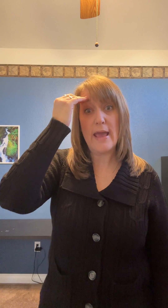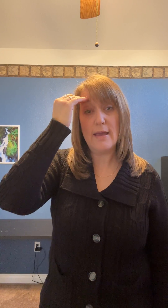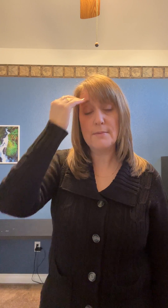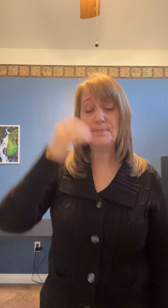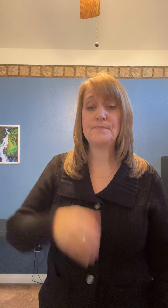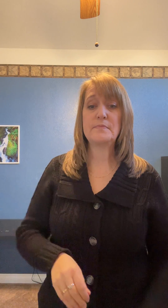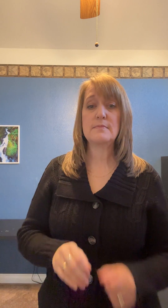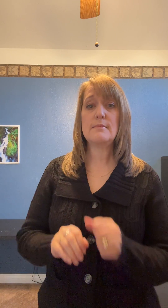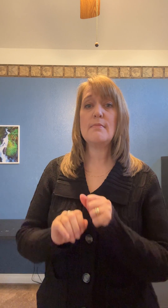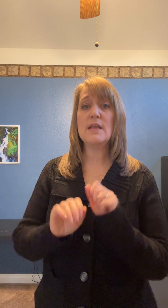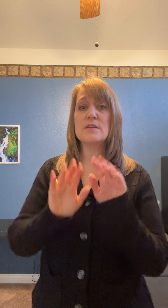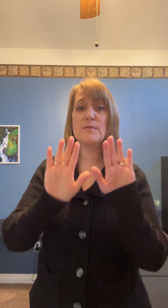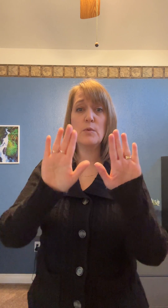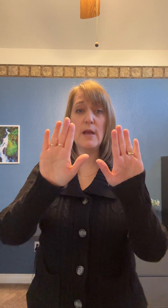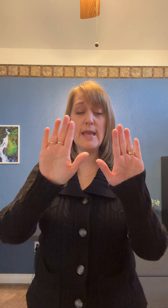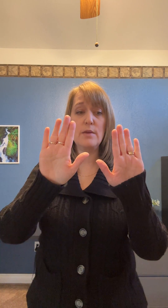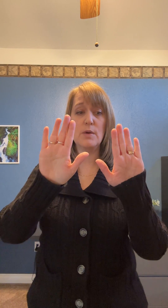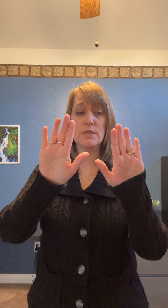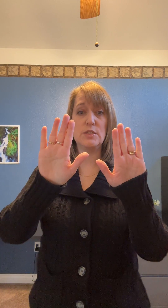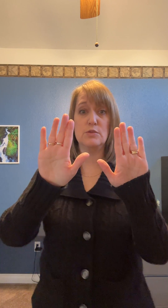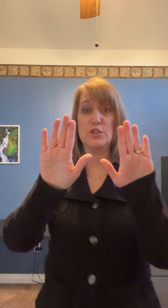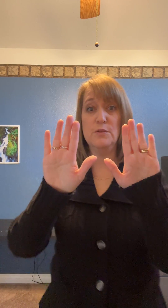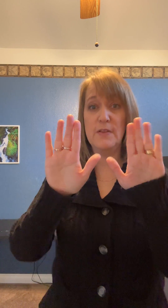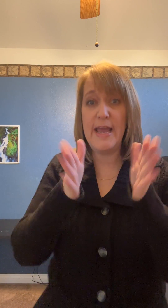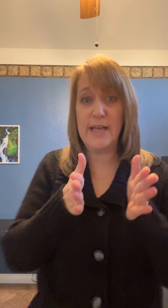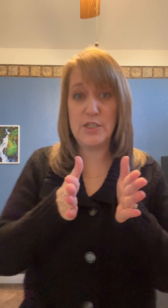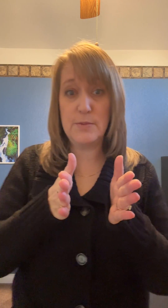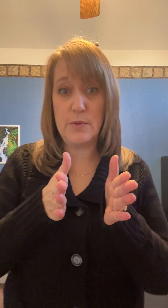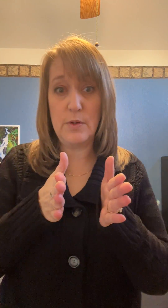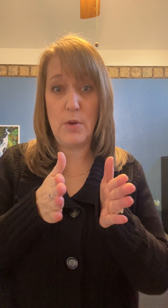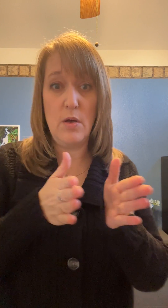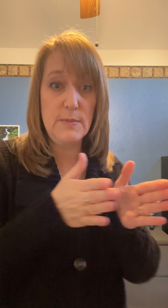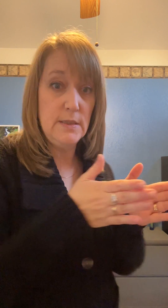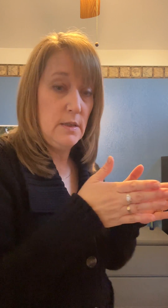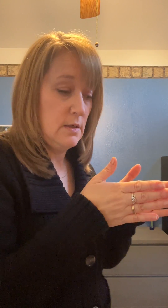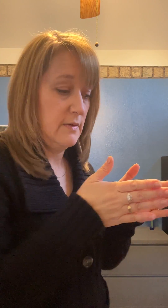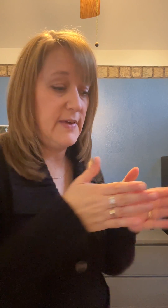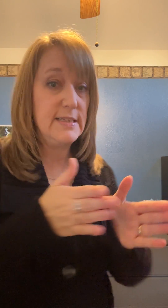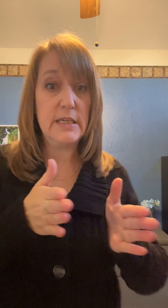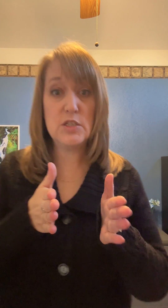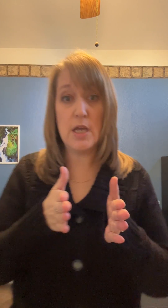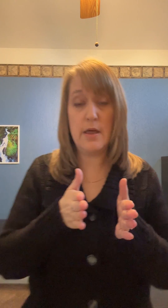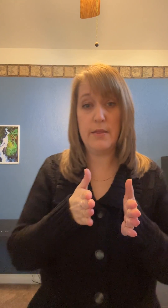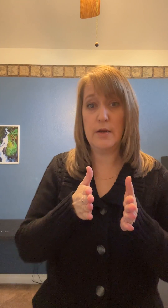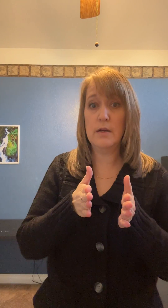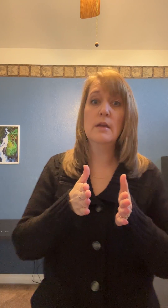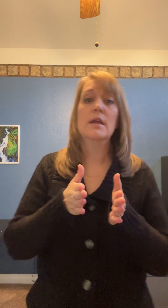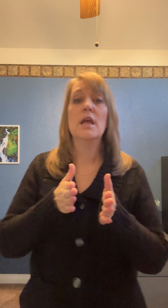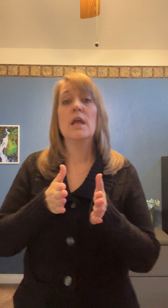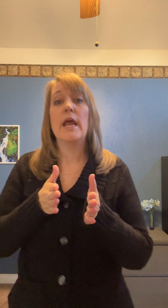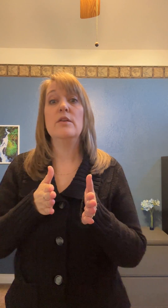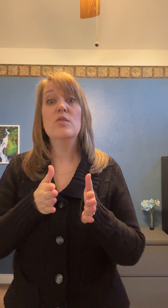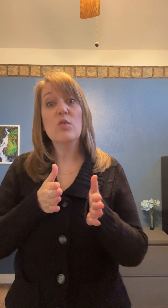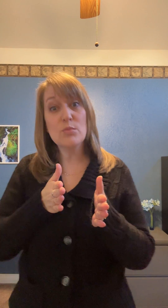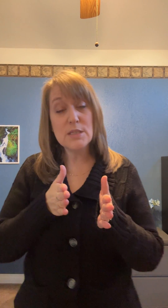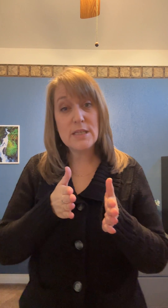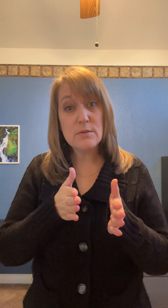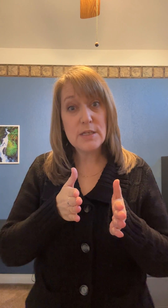way. So for way, you want to do 2 flat hand shapes with your palms facing each other. And normally the way you